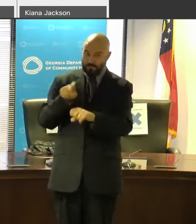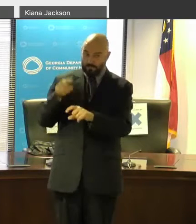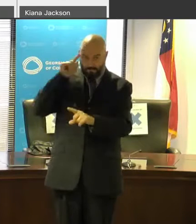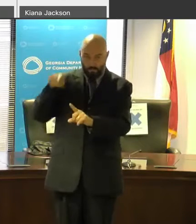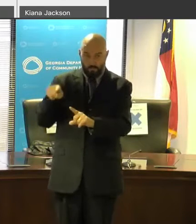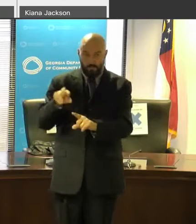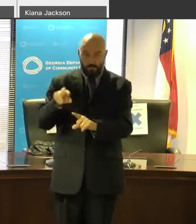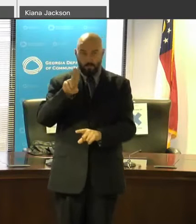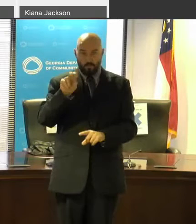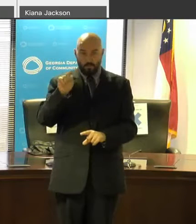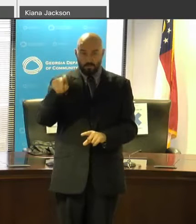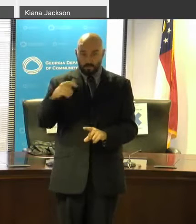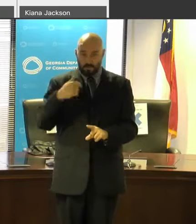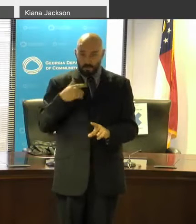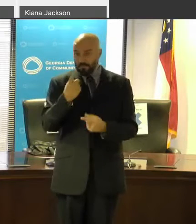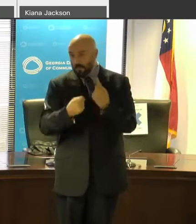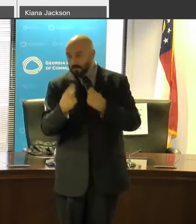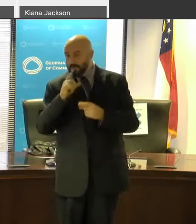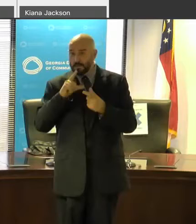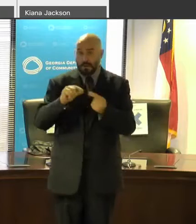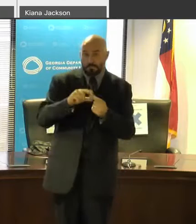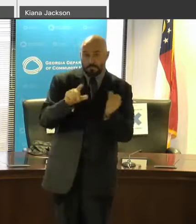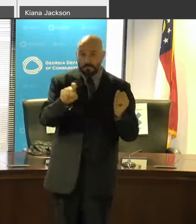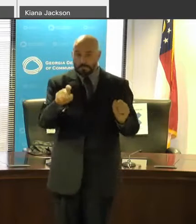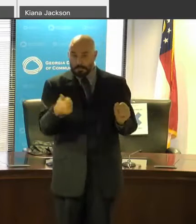have questions or comments?